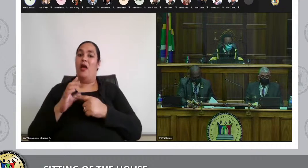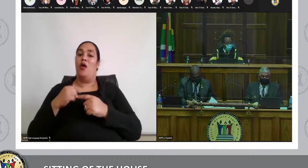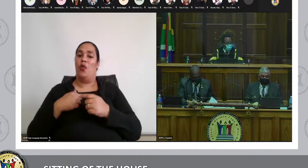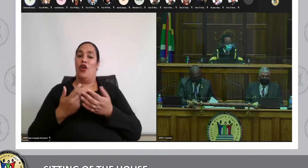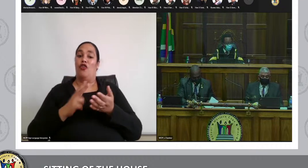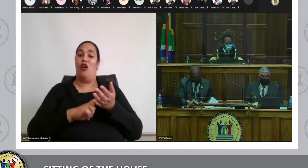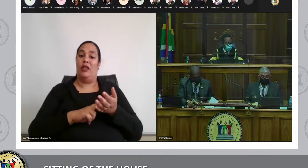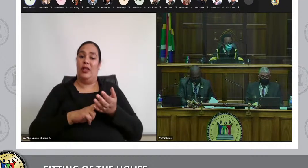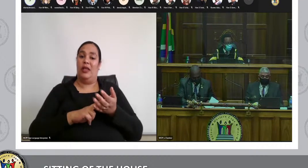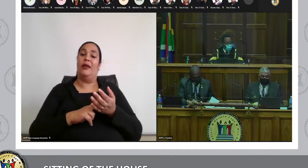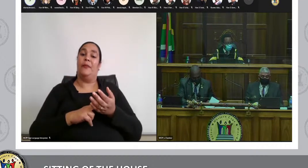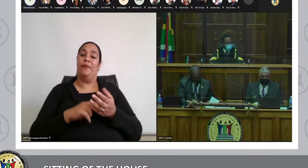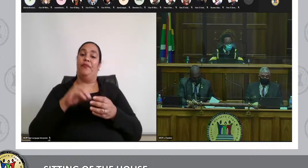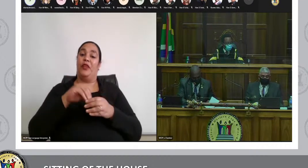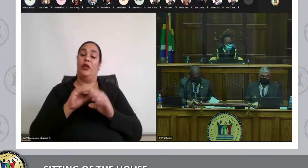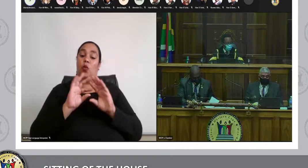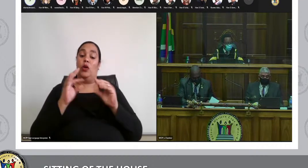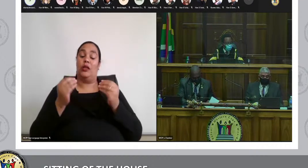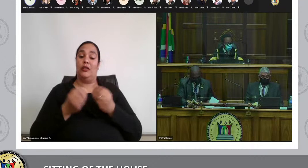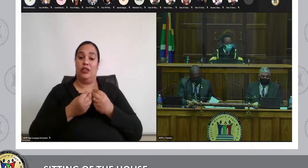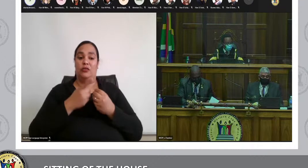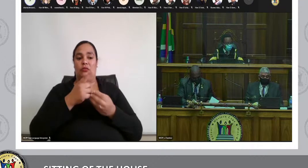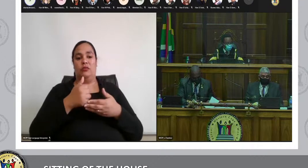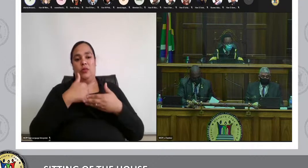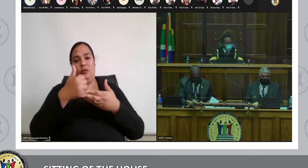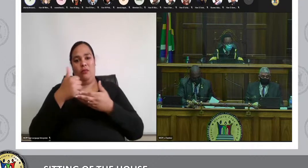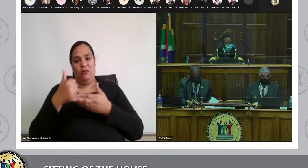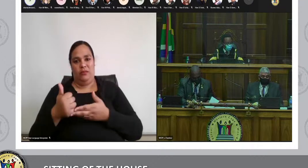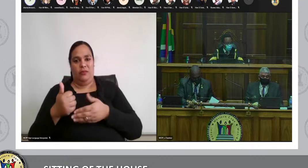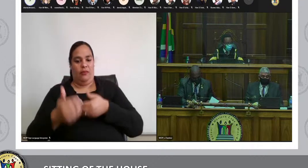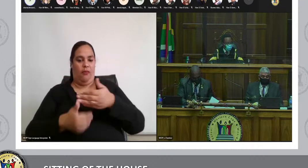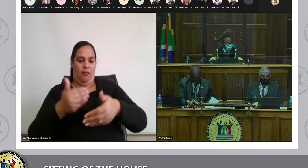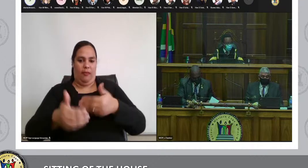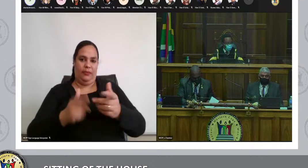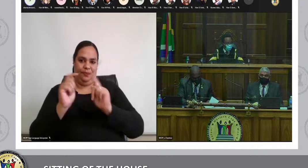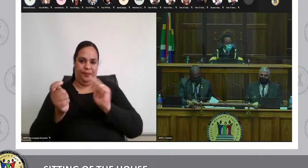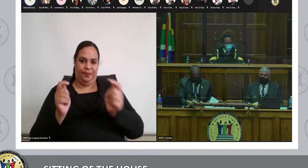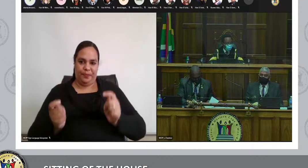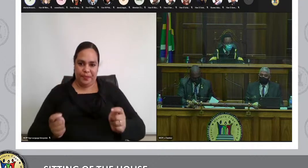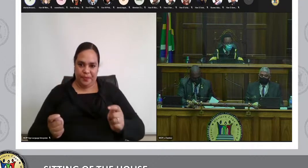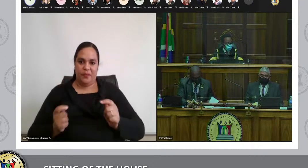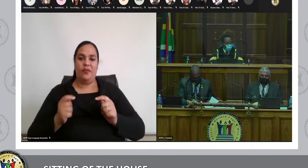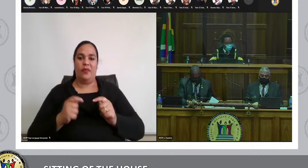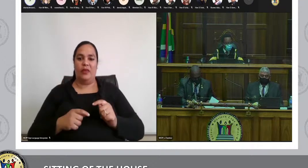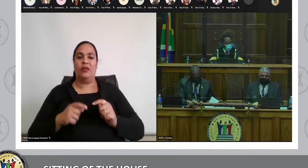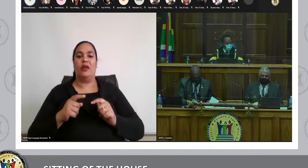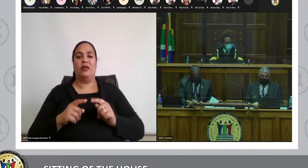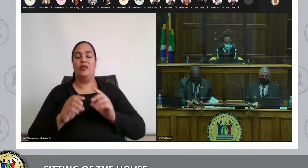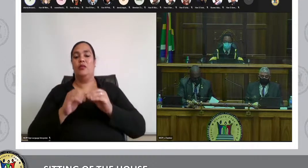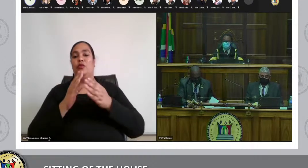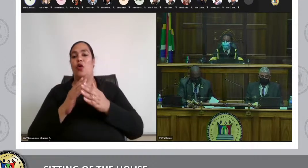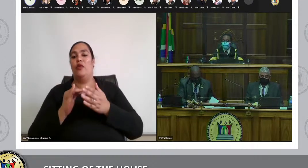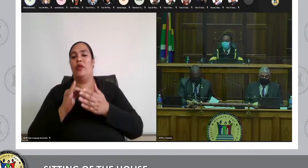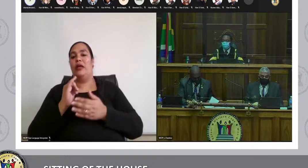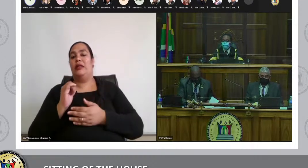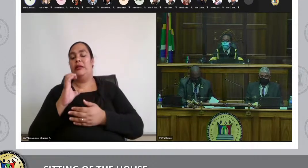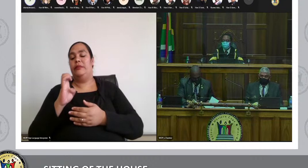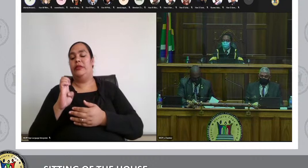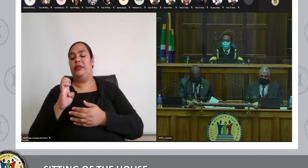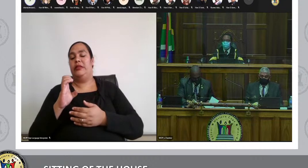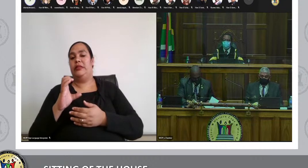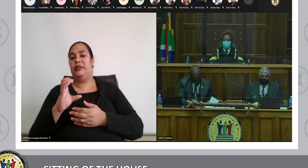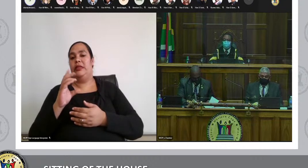an intermediary organization to assist with the processing of payments and the verification of the early childhood